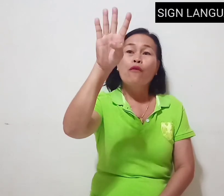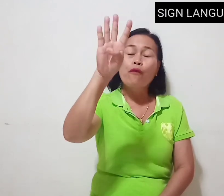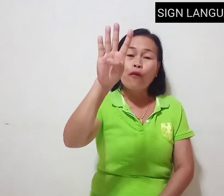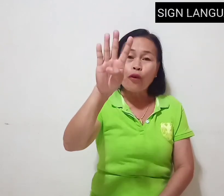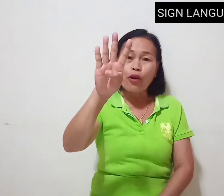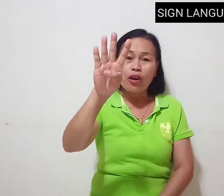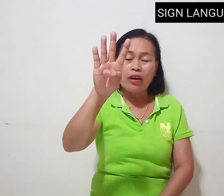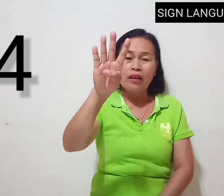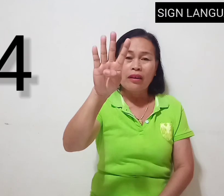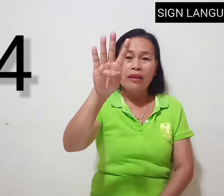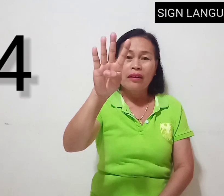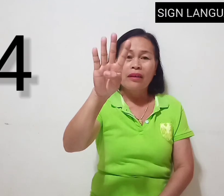4,